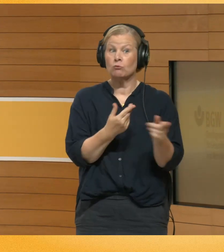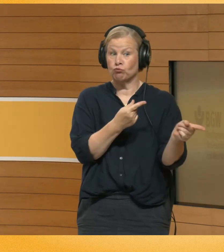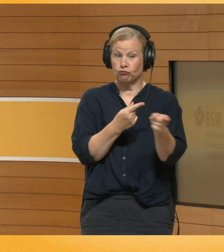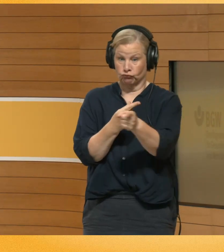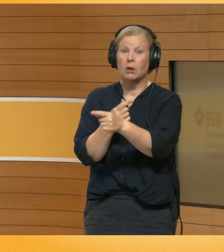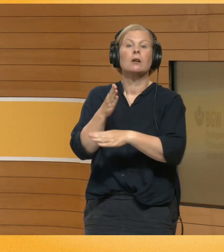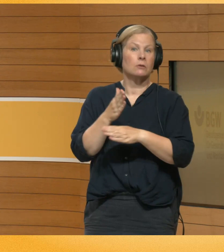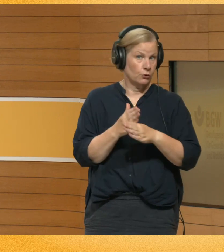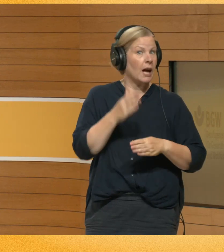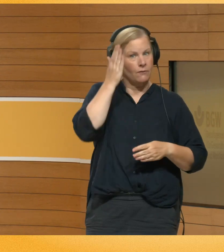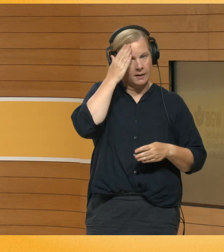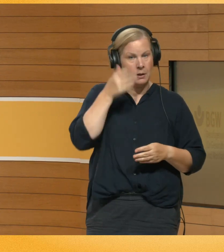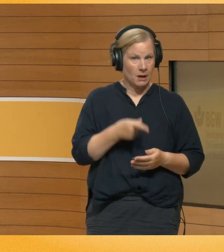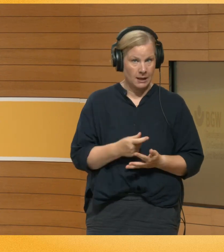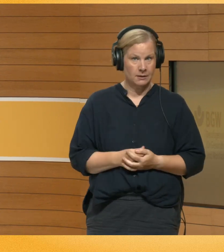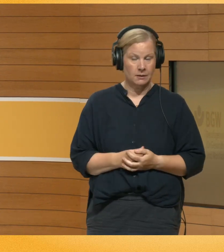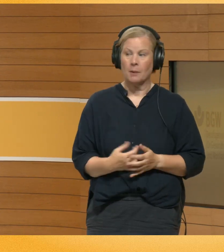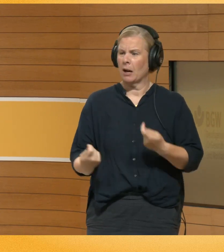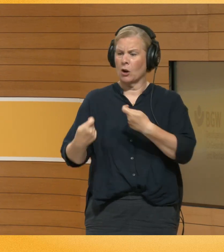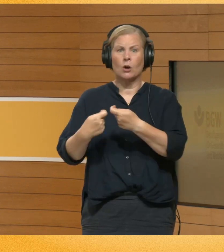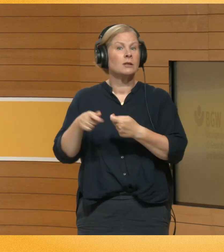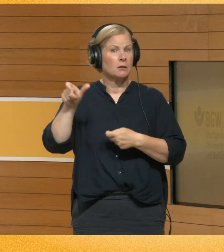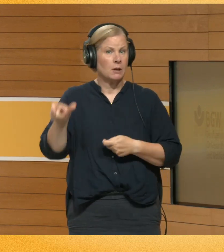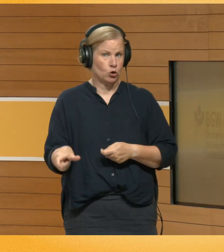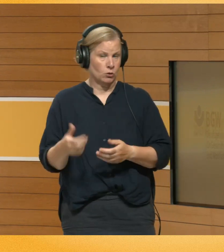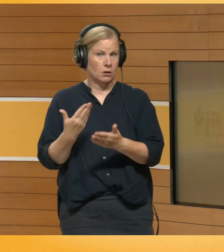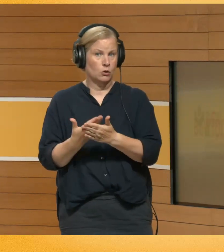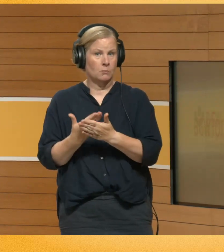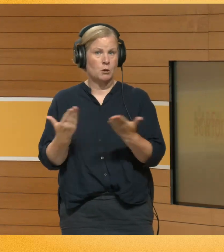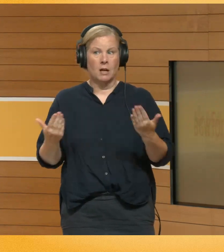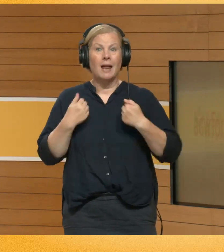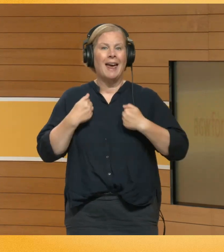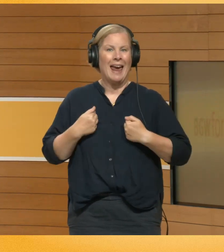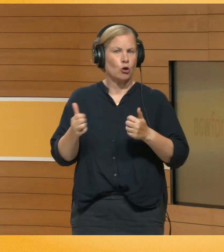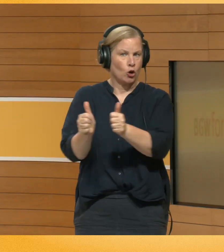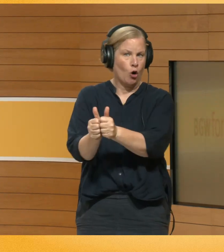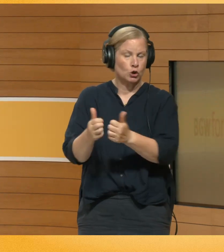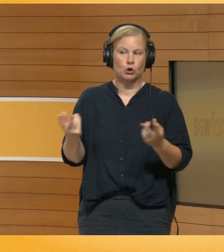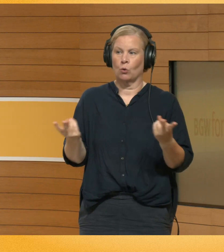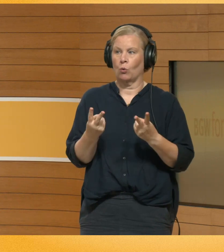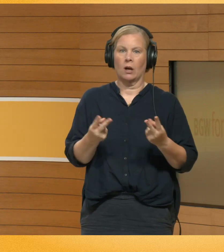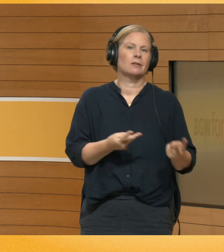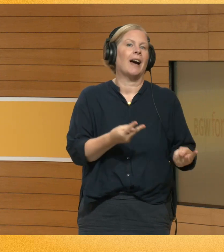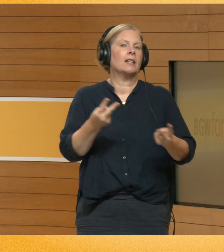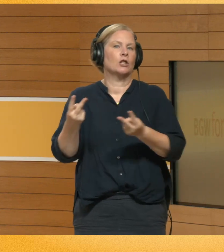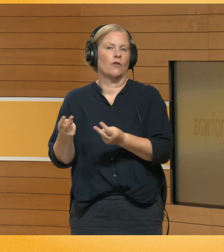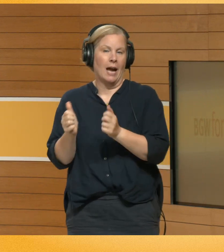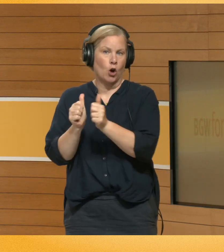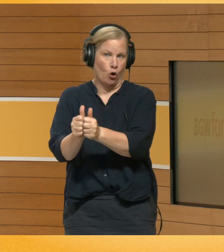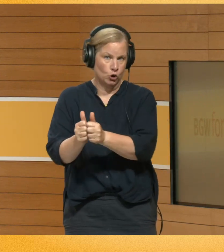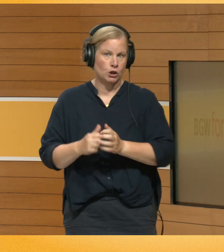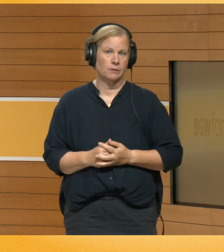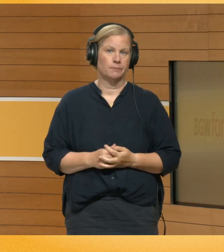legal requirements are known in part. A contact person, like an ergo coach or a